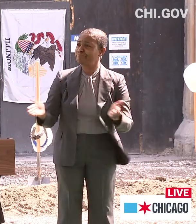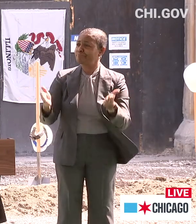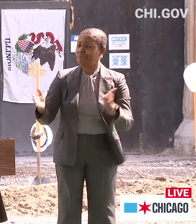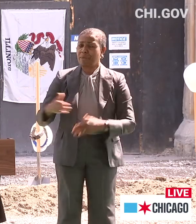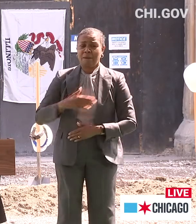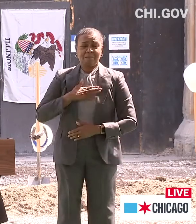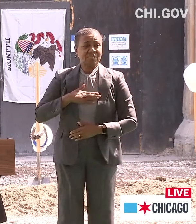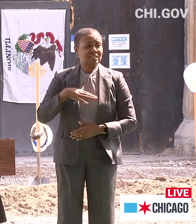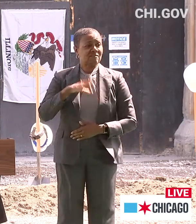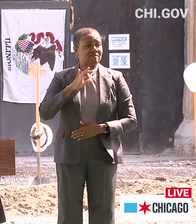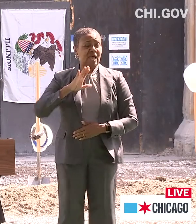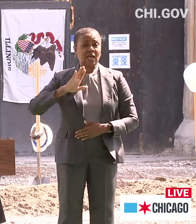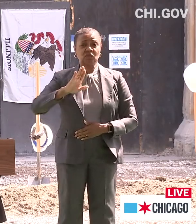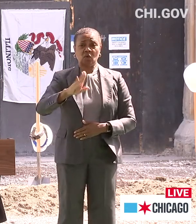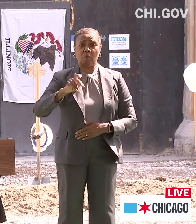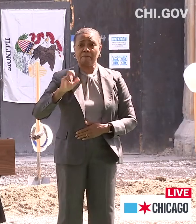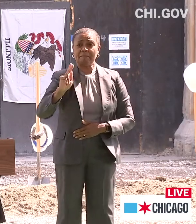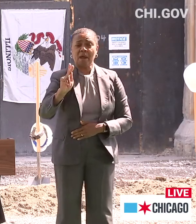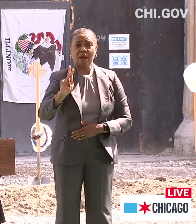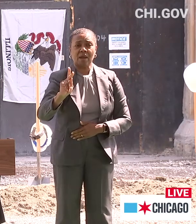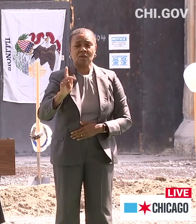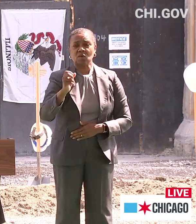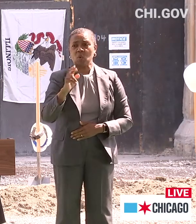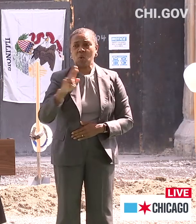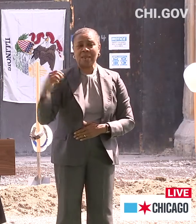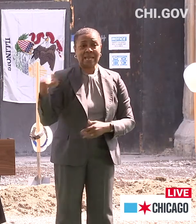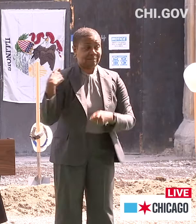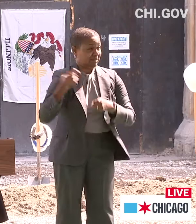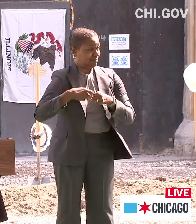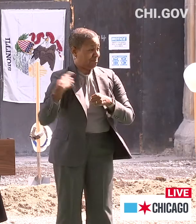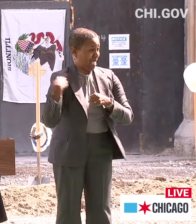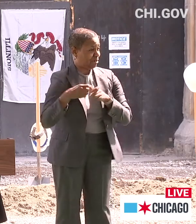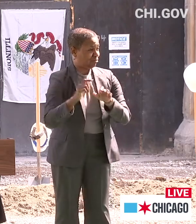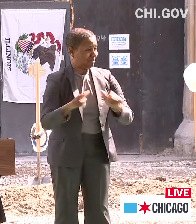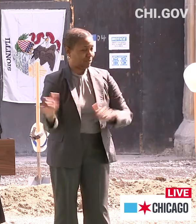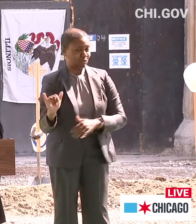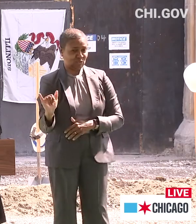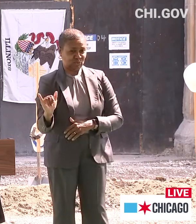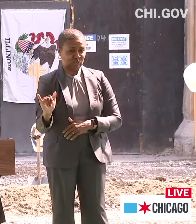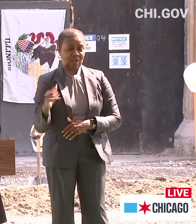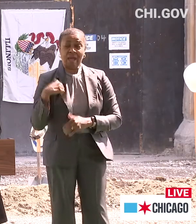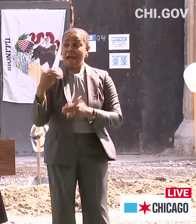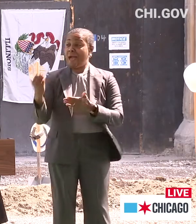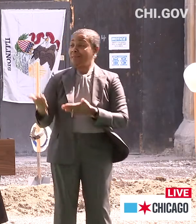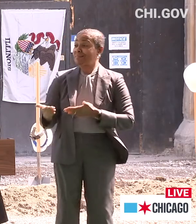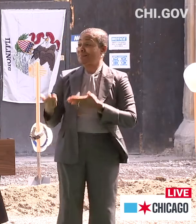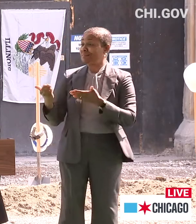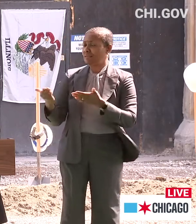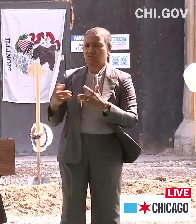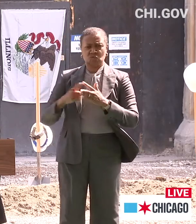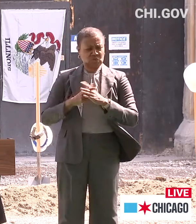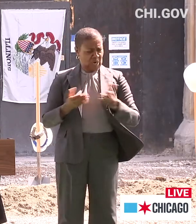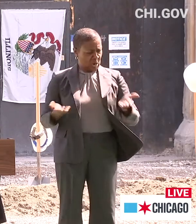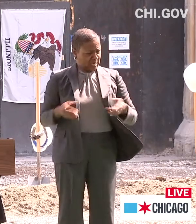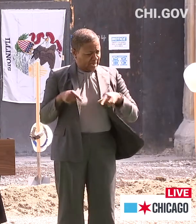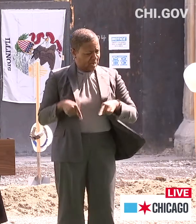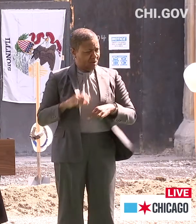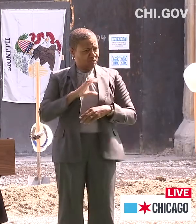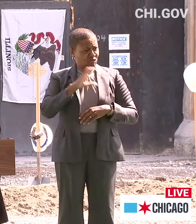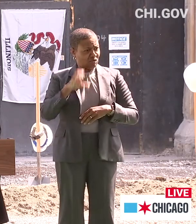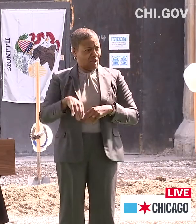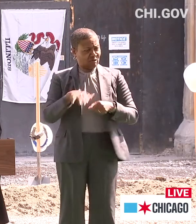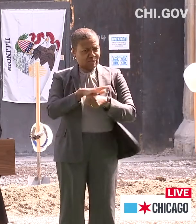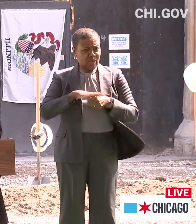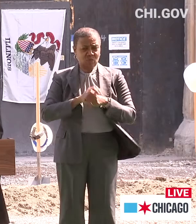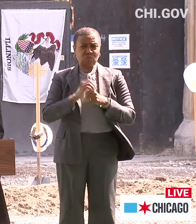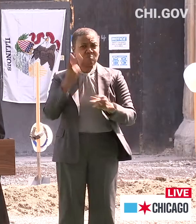park, or put another way, encuentra tu parque. And I suggest, why not start right here in Chicago's own backyard with a